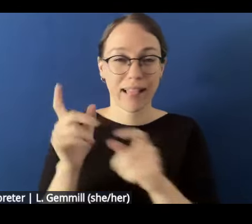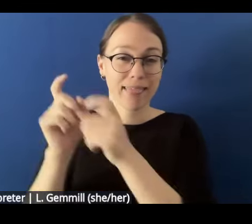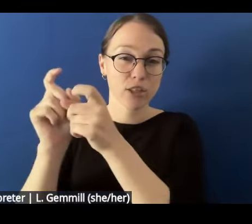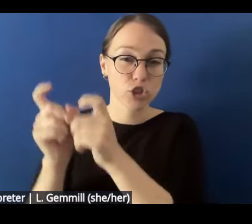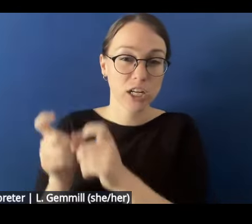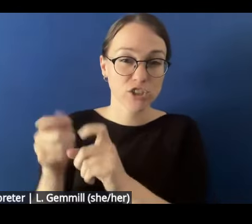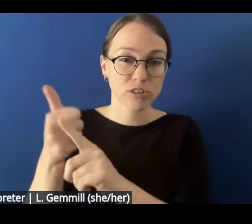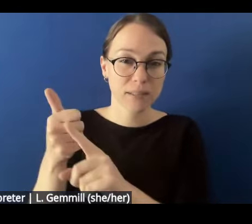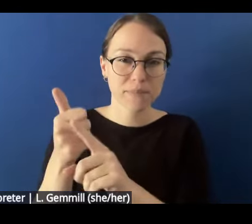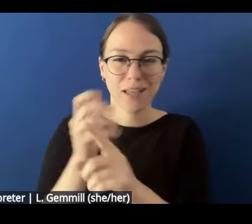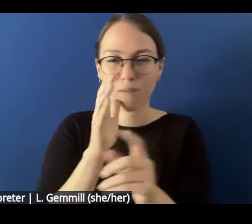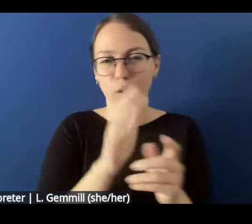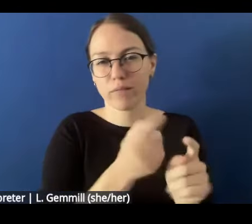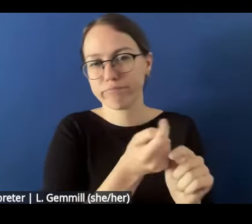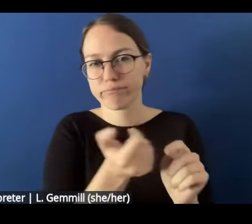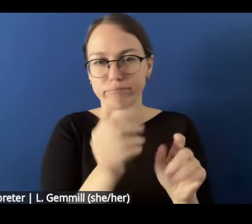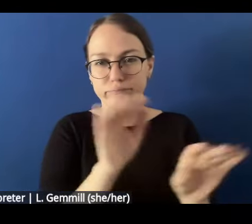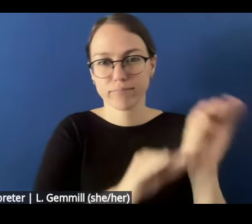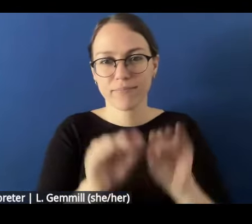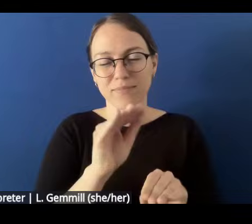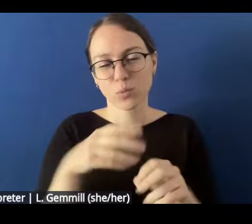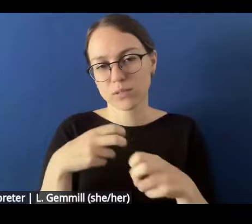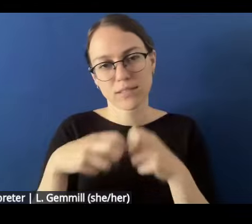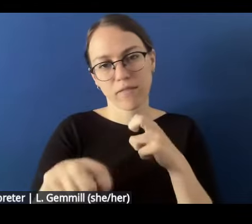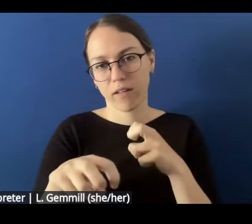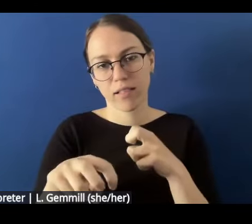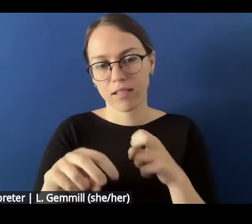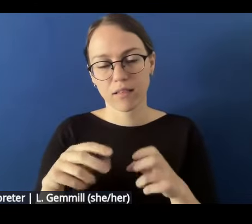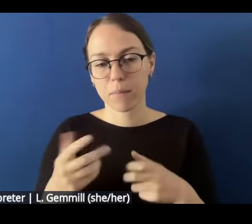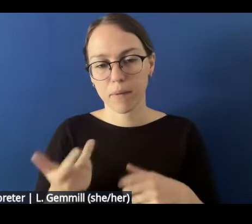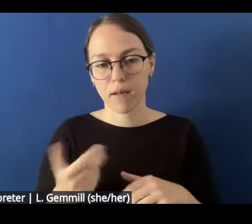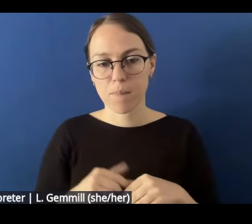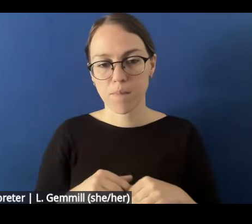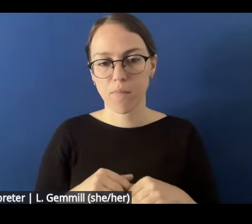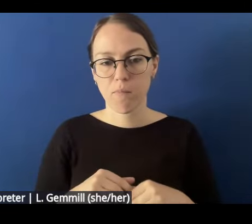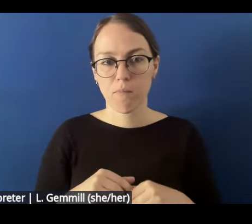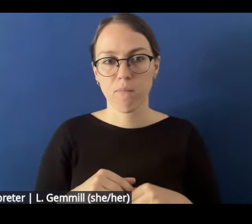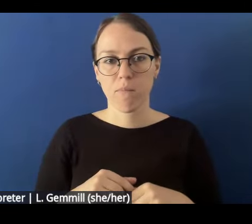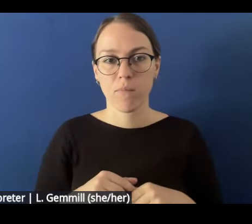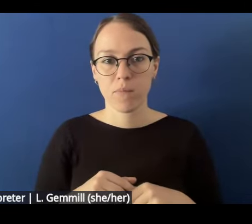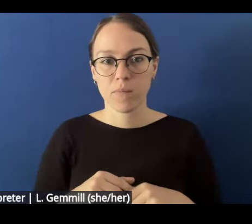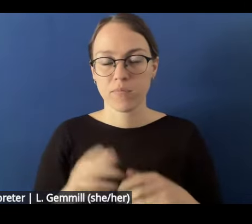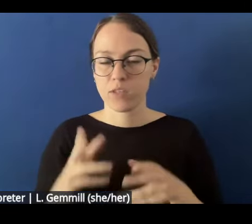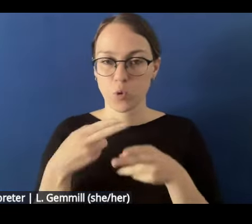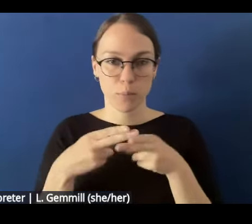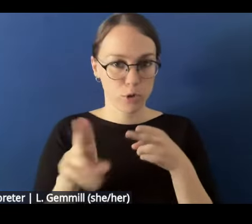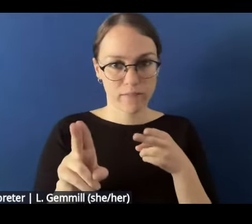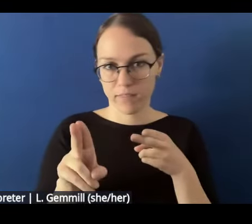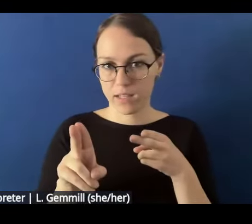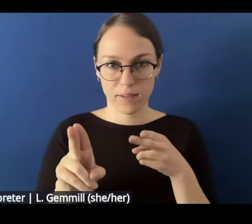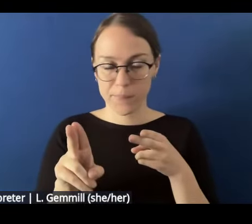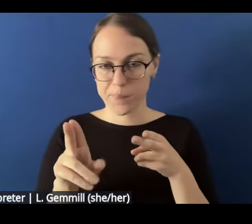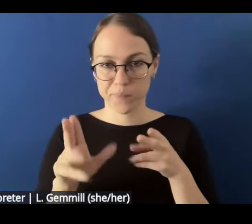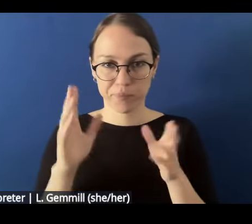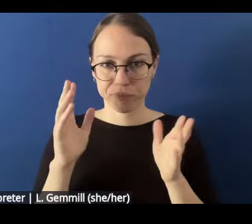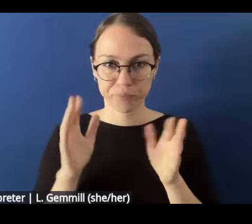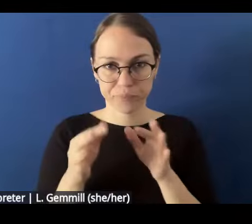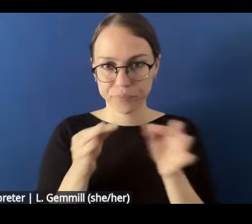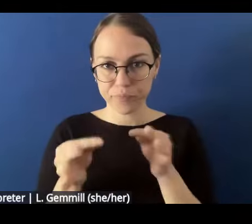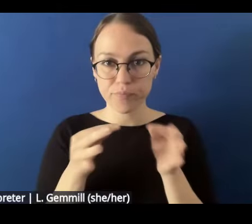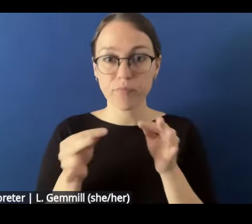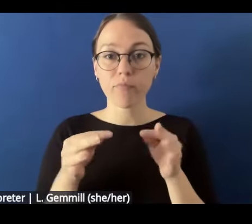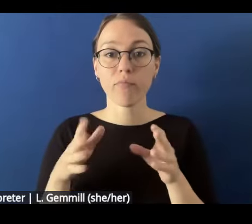very difficult sometimes, but so I just like briefly at a high level, what I heard from the nominating